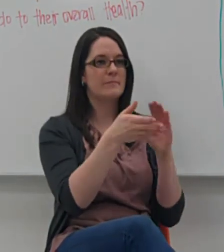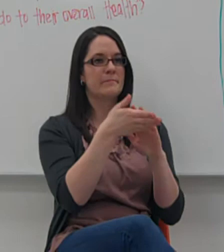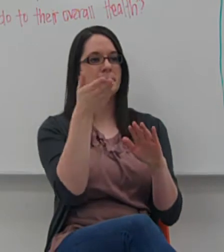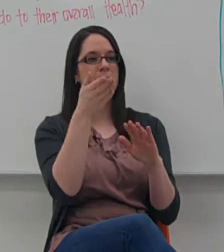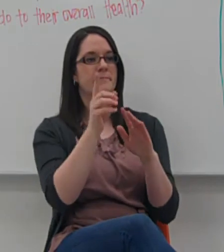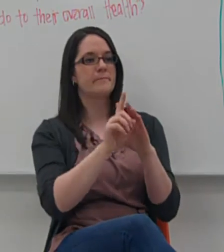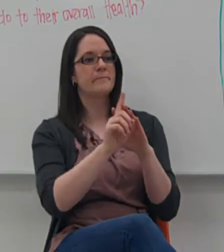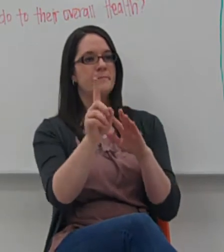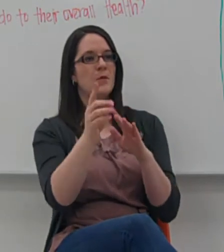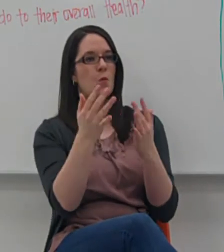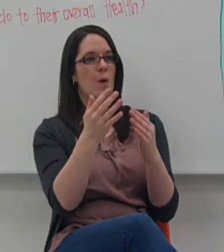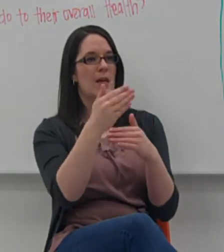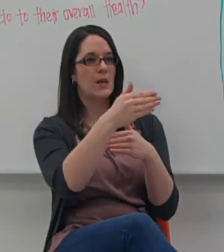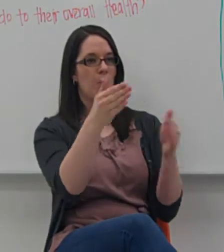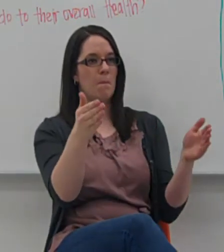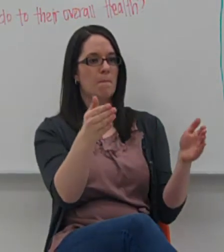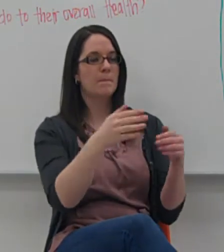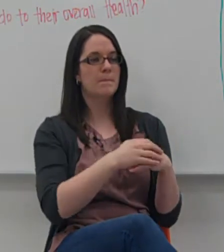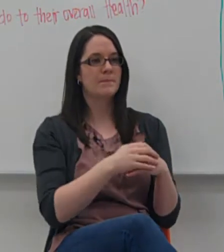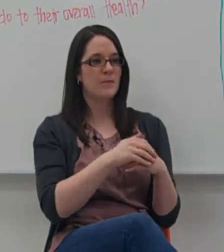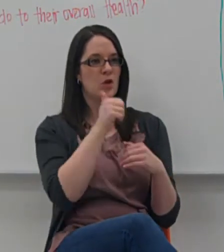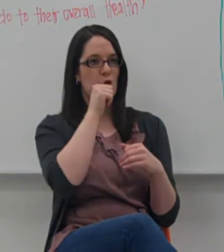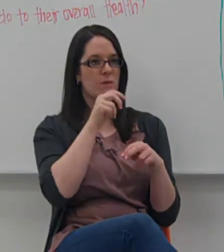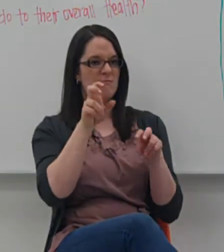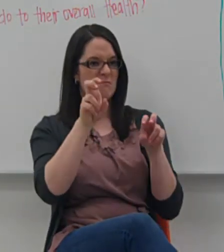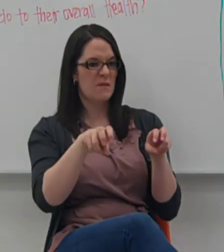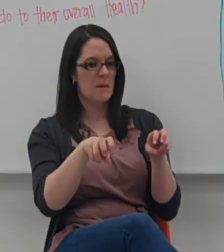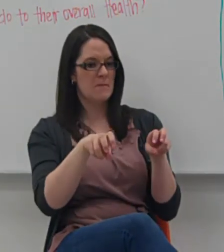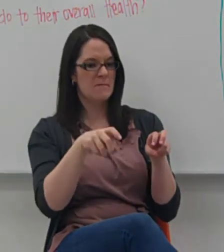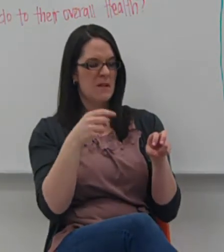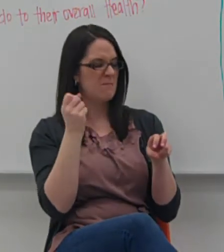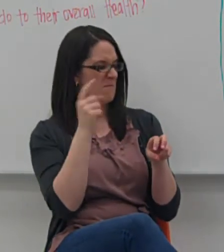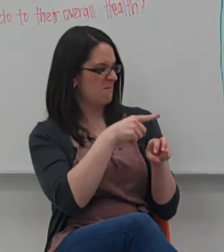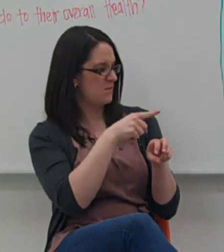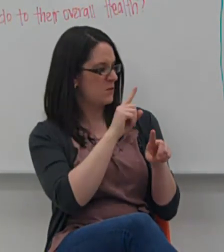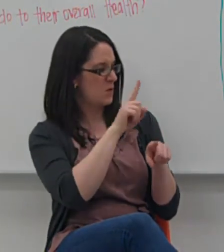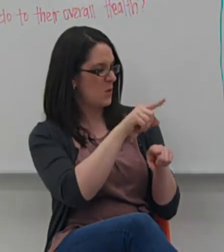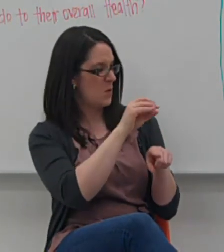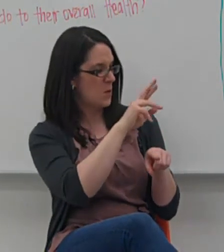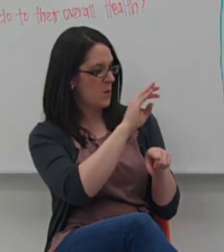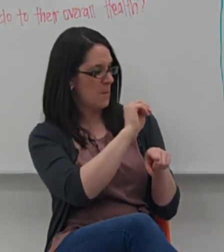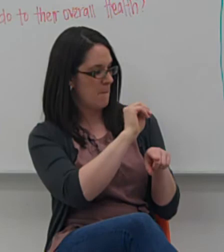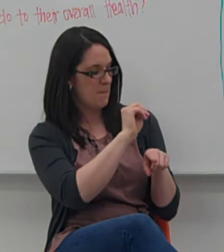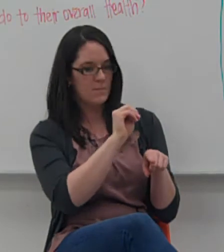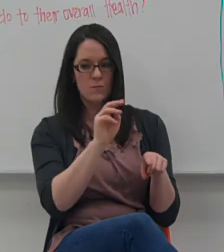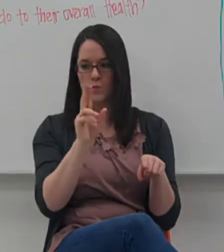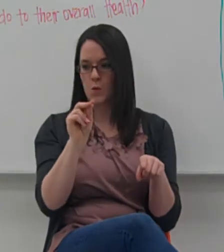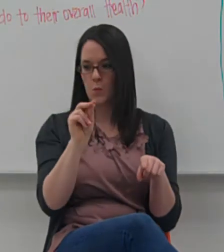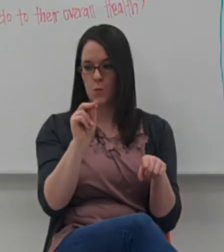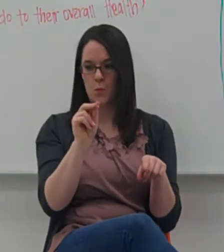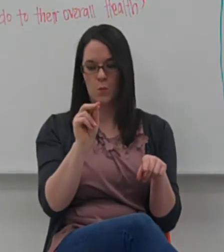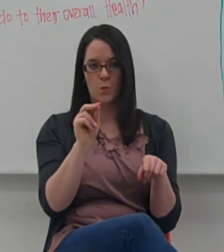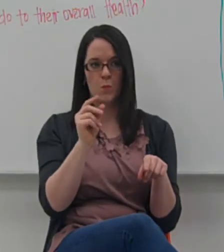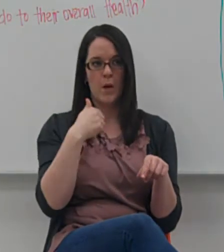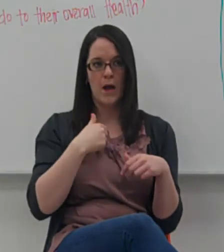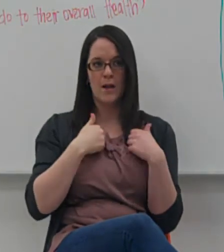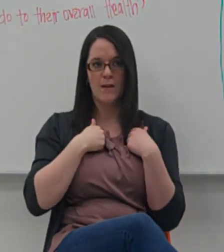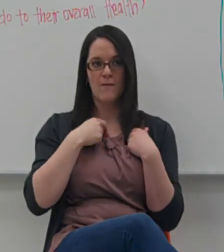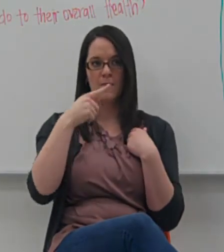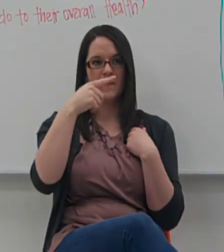out in the waiting room, and this girl's sitting there, and she's like, "Are you going to Orem?" I'm like, "No, I live in Pleasant Grove." She's like, "Well, can you